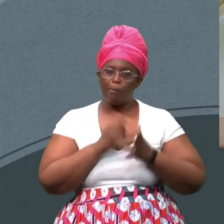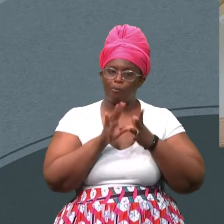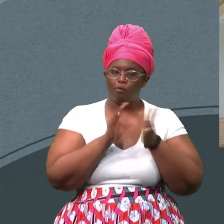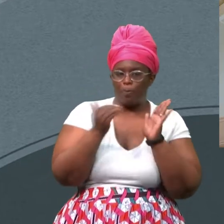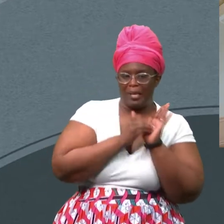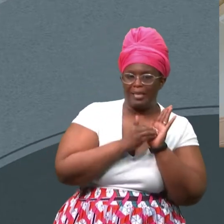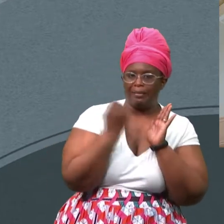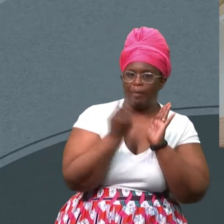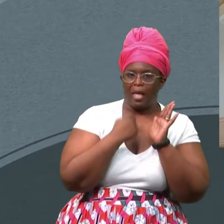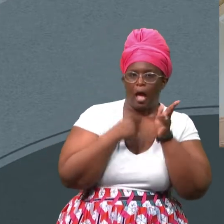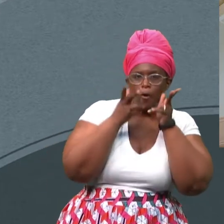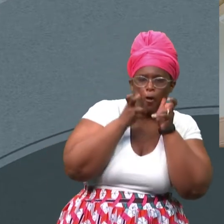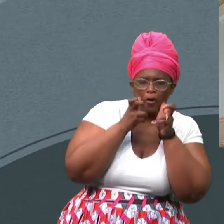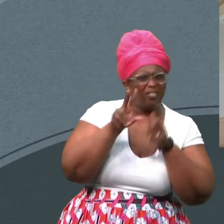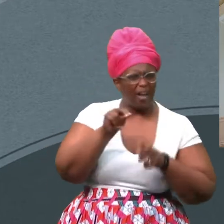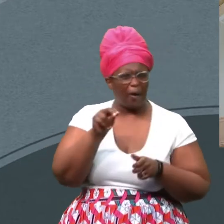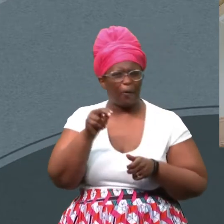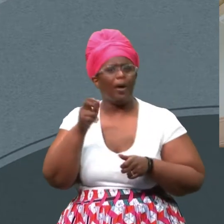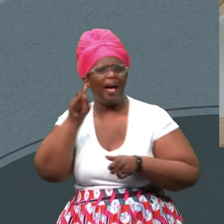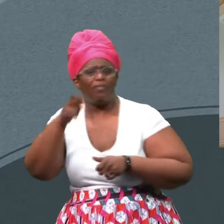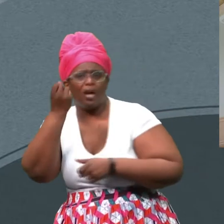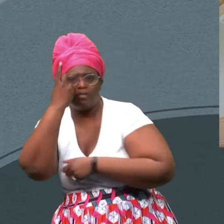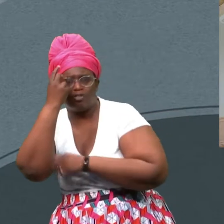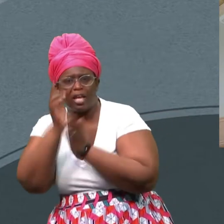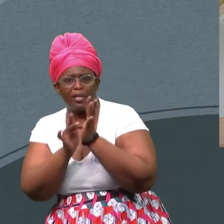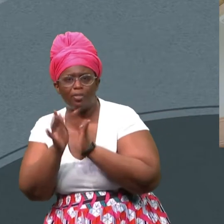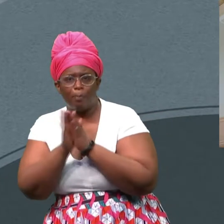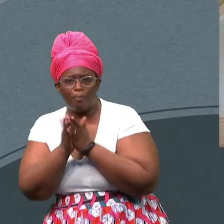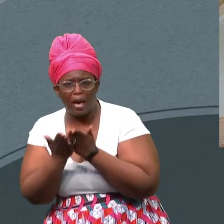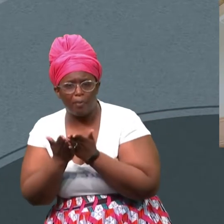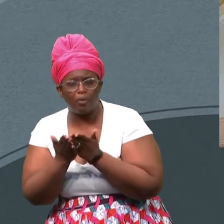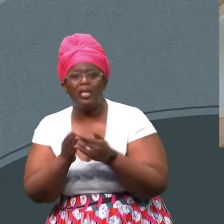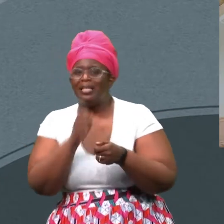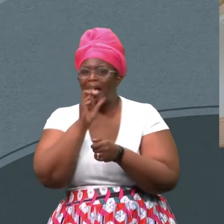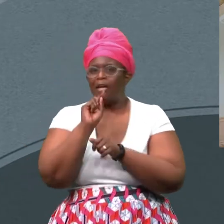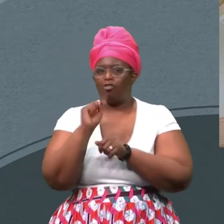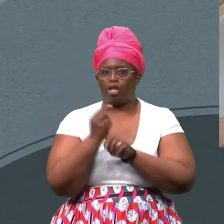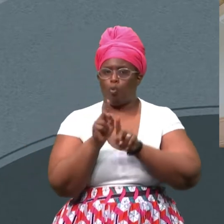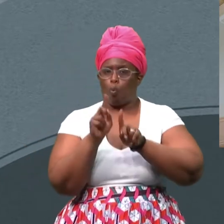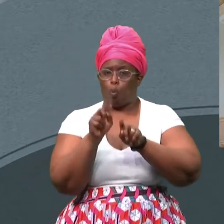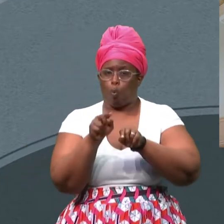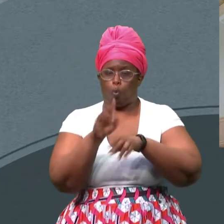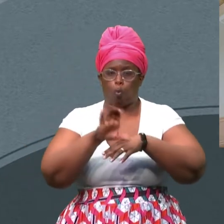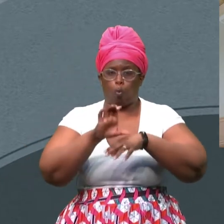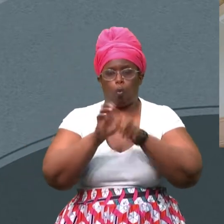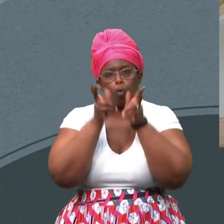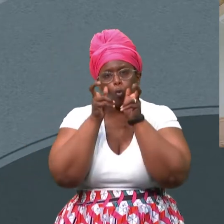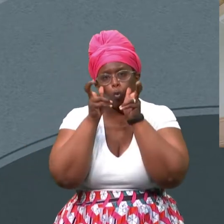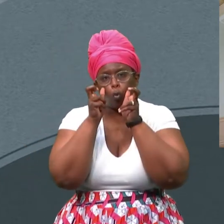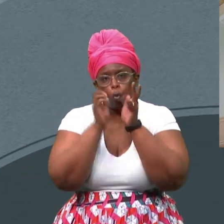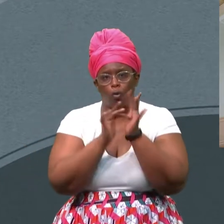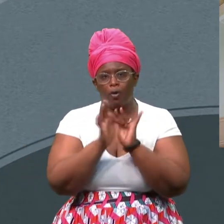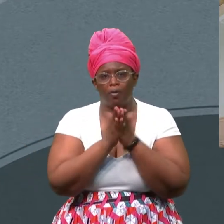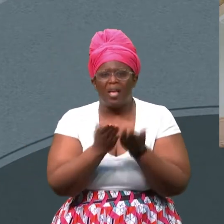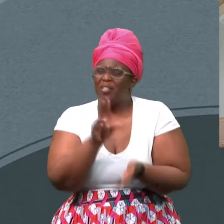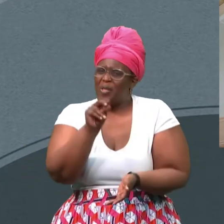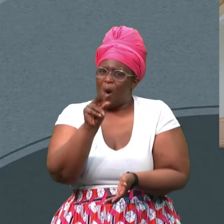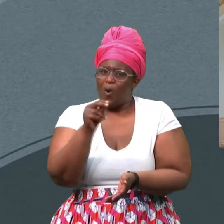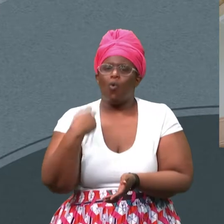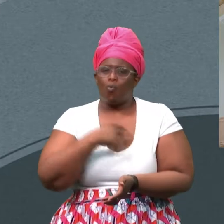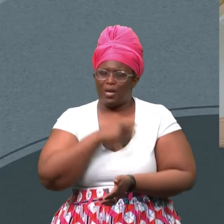it. It's not just sitting under it. I have to understand it. It is a word